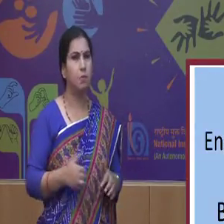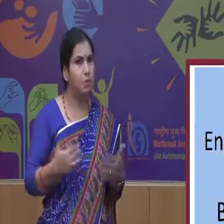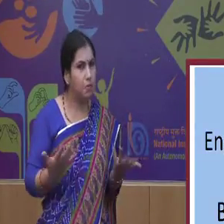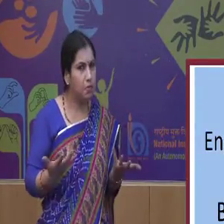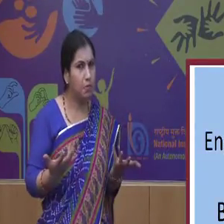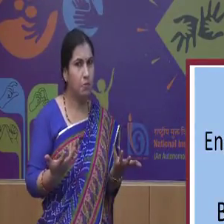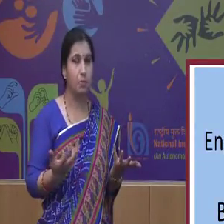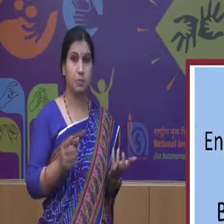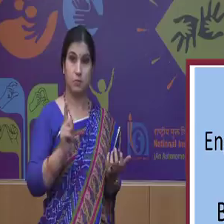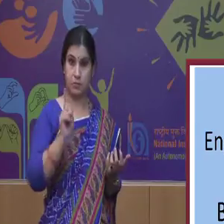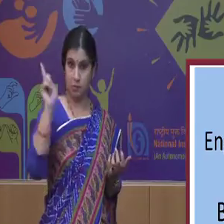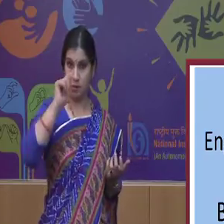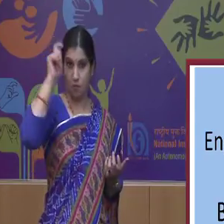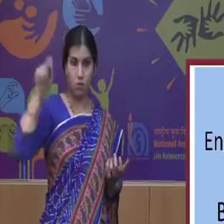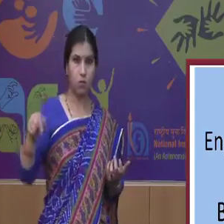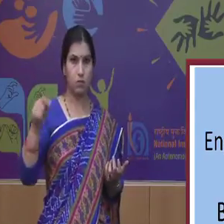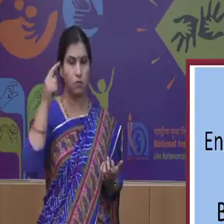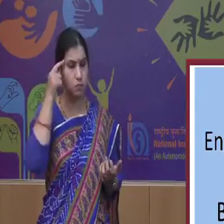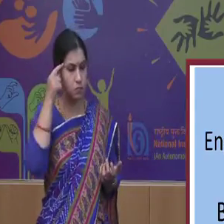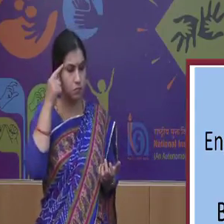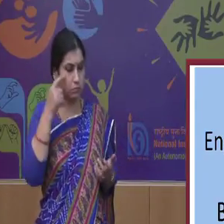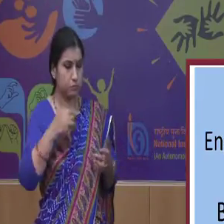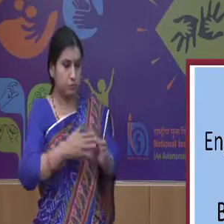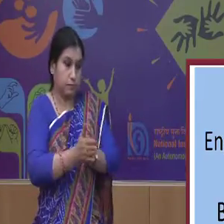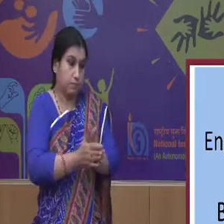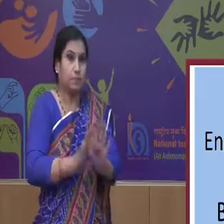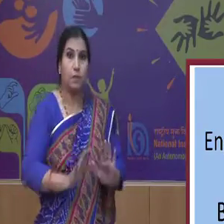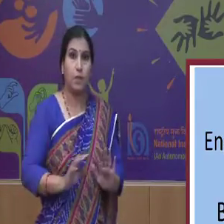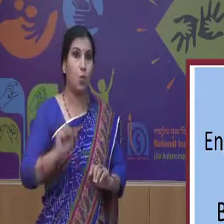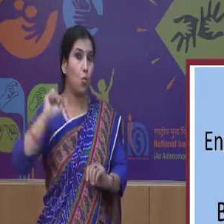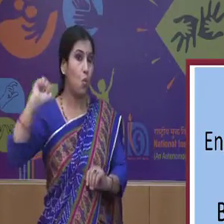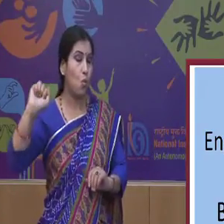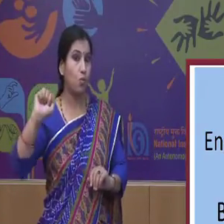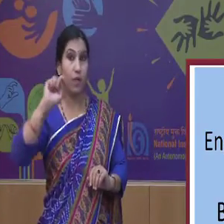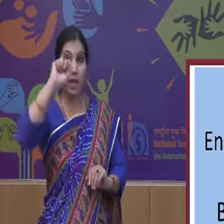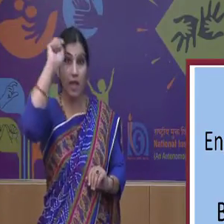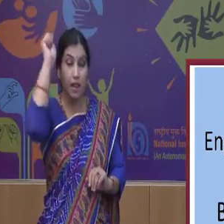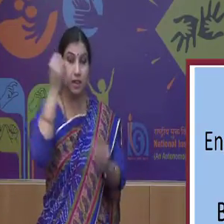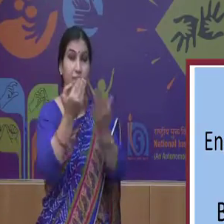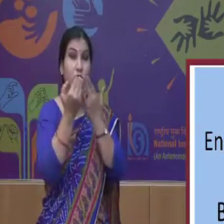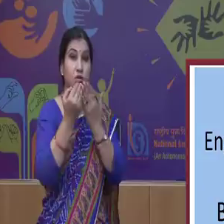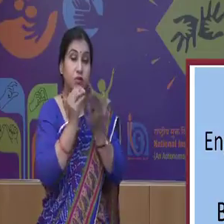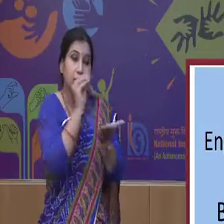However, the British were very interested in introducing English education in India.